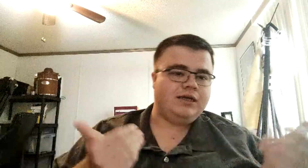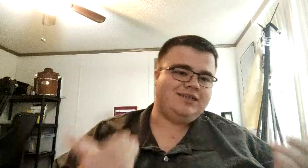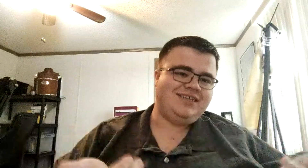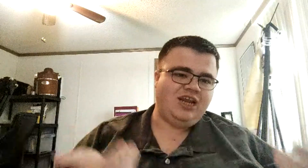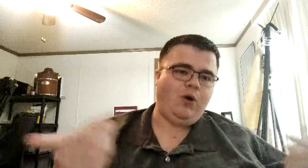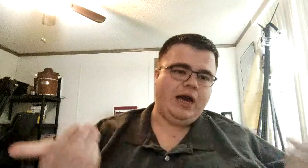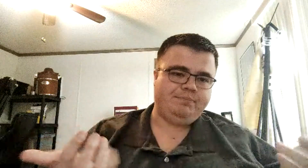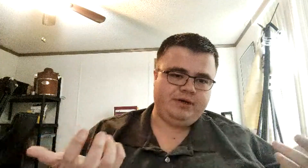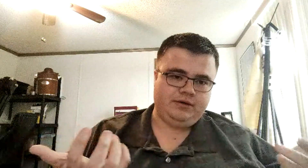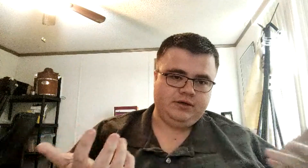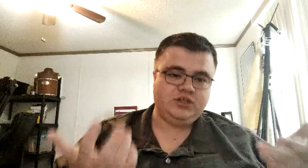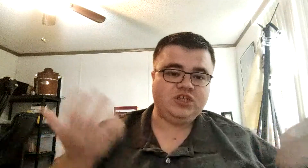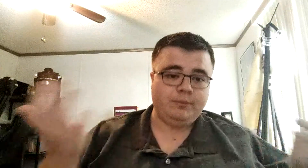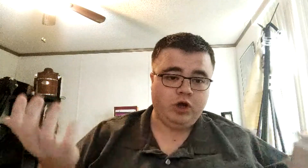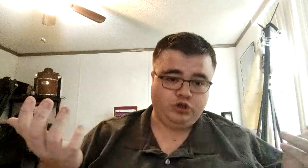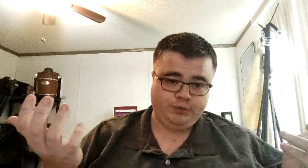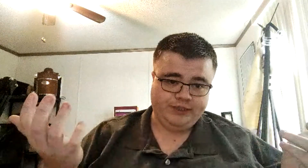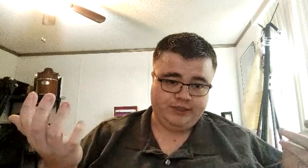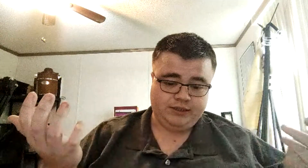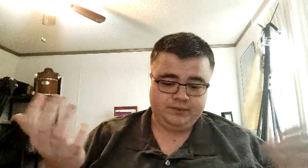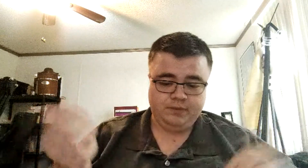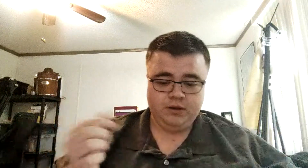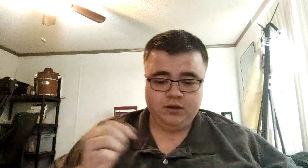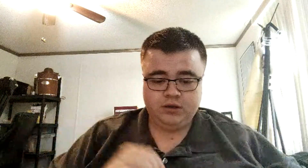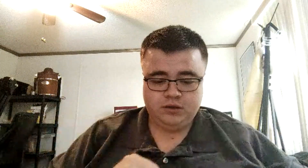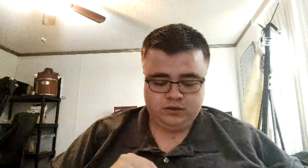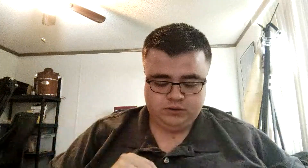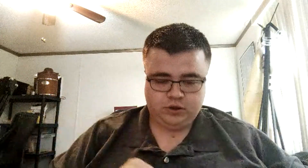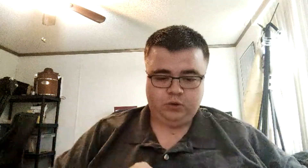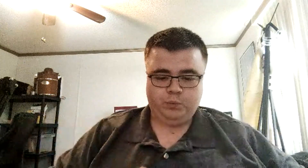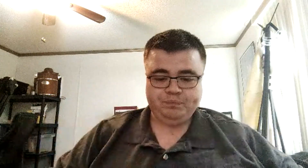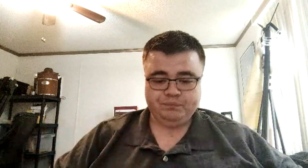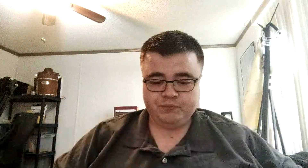is still happening in some countries. So,